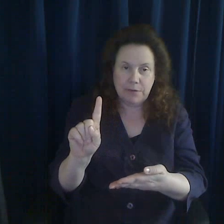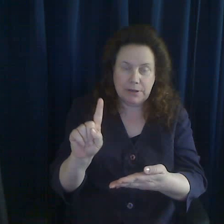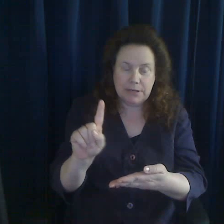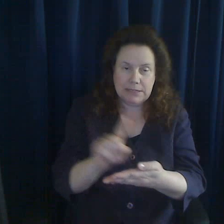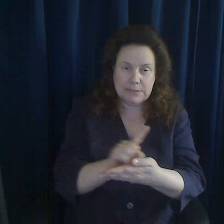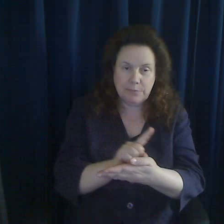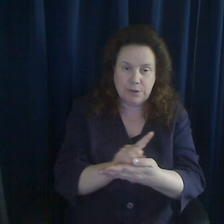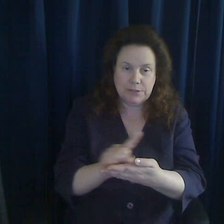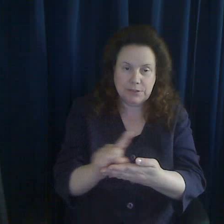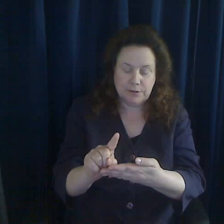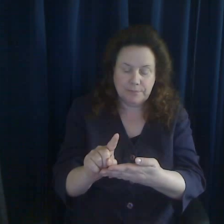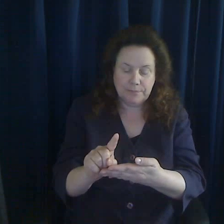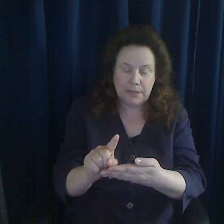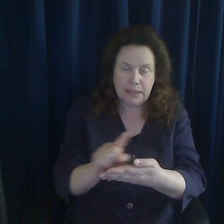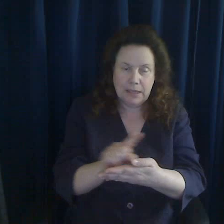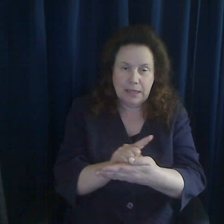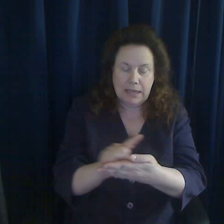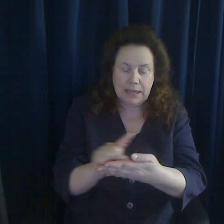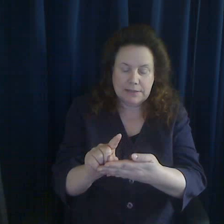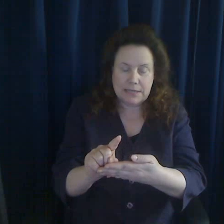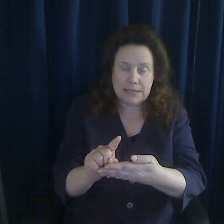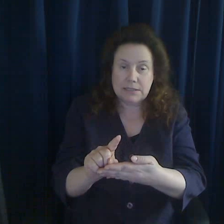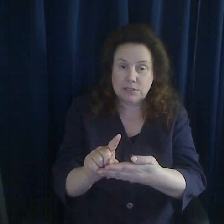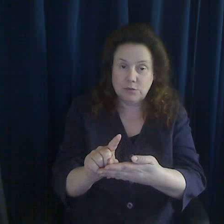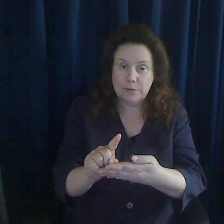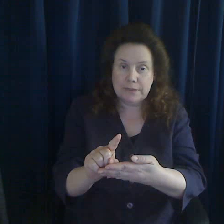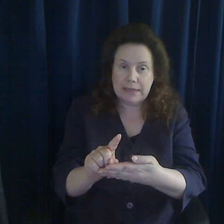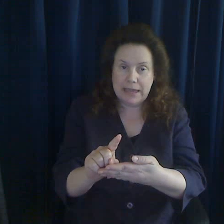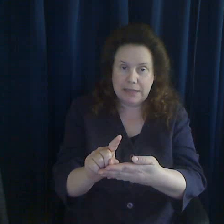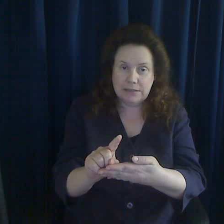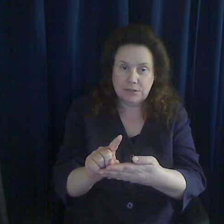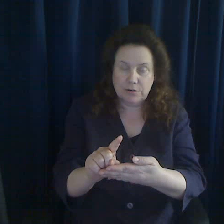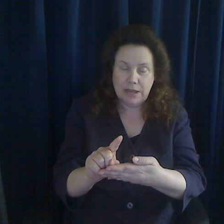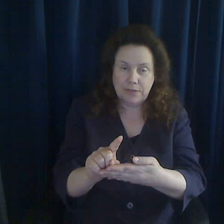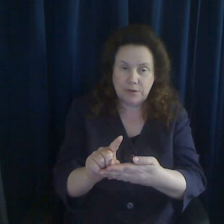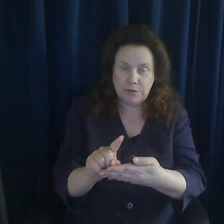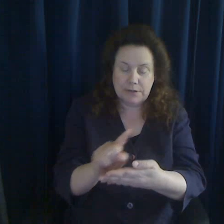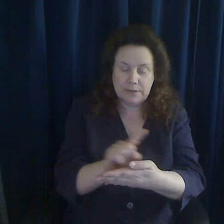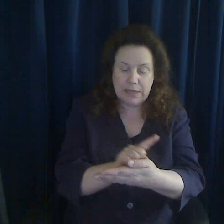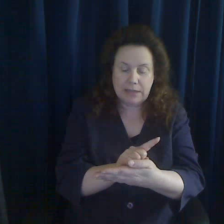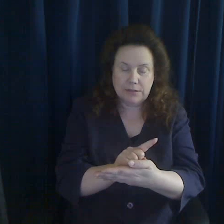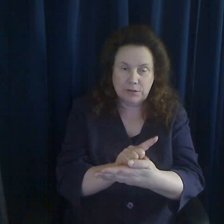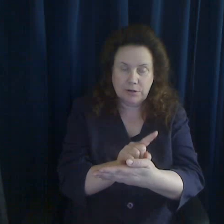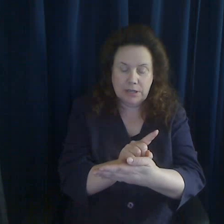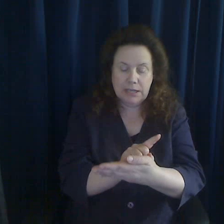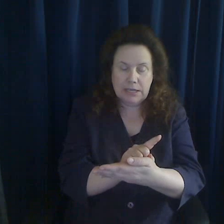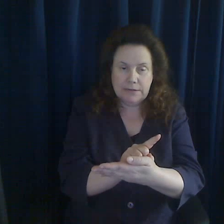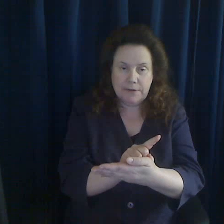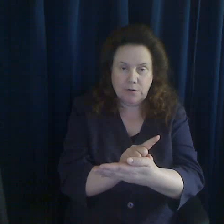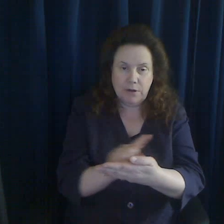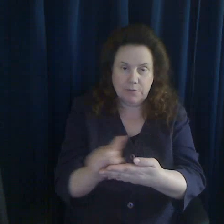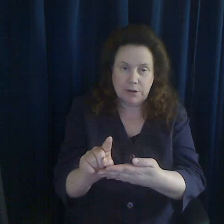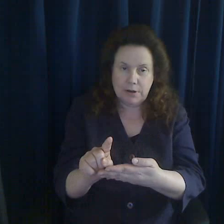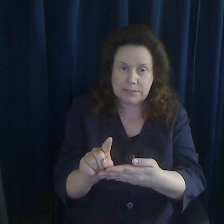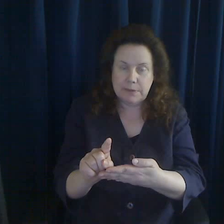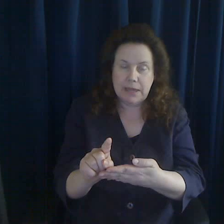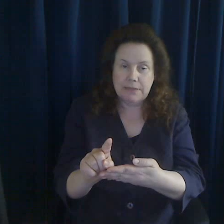my right hand is a pointer. And this has to do with the calendar and the grid on the calendar. And if I go all the way across my hand,